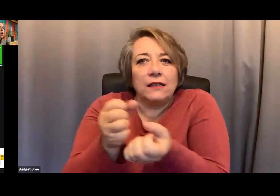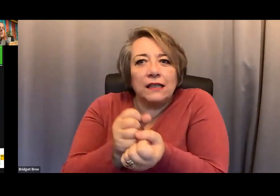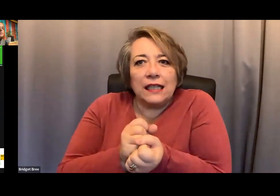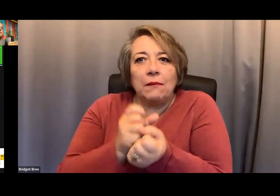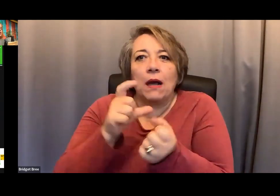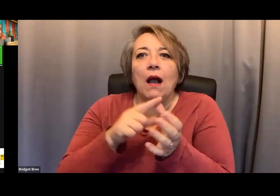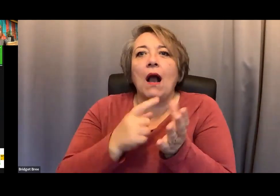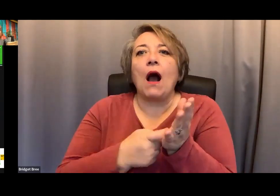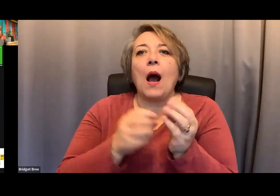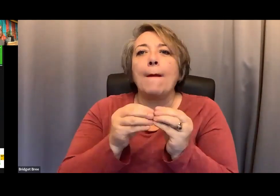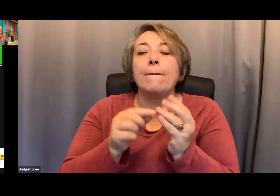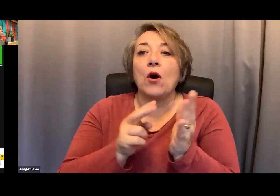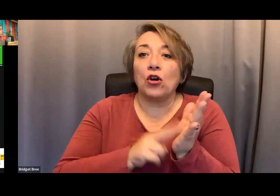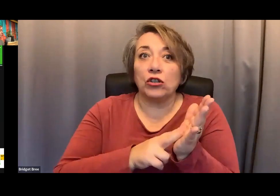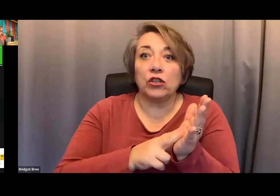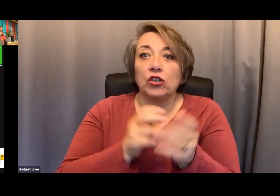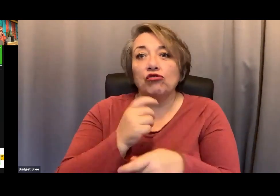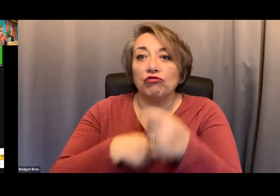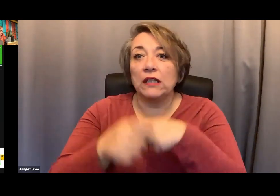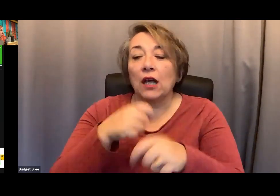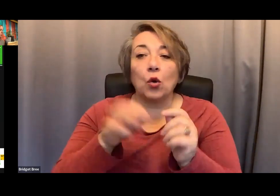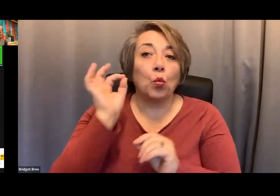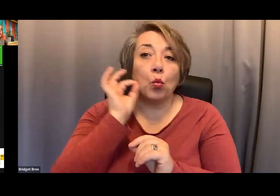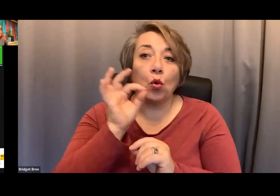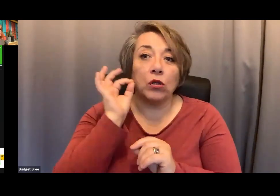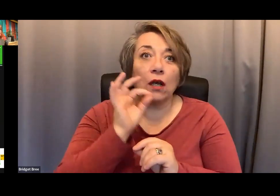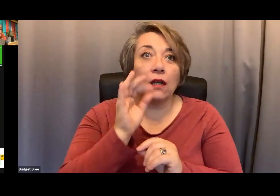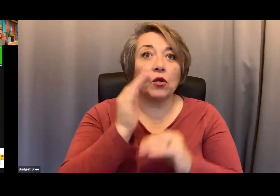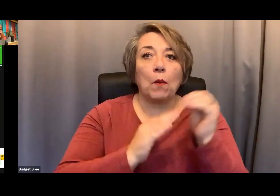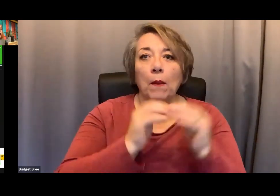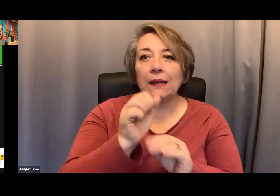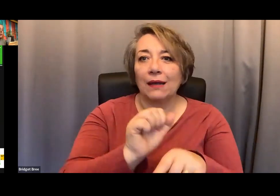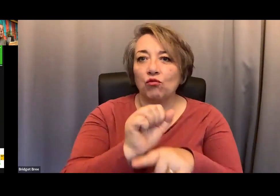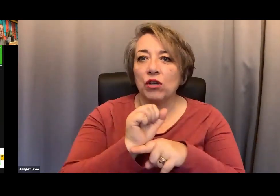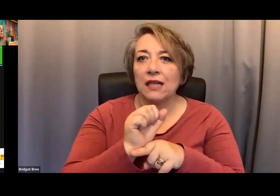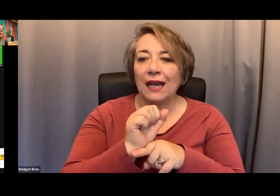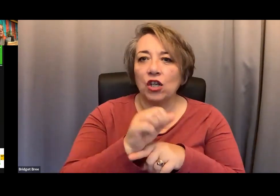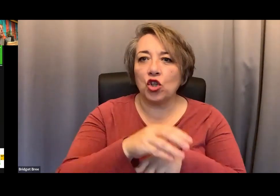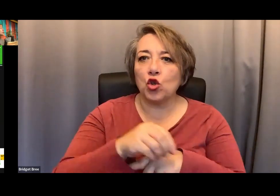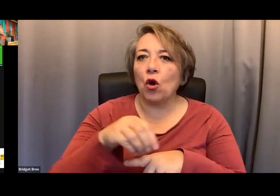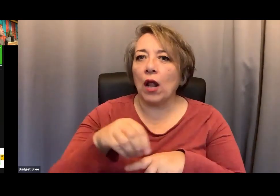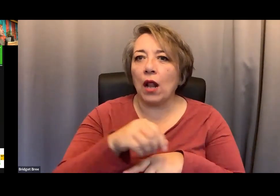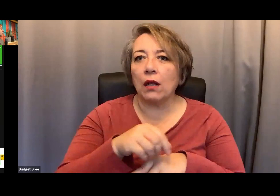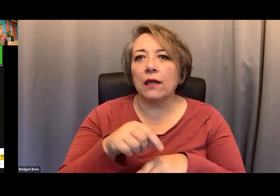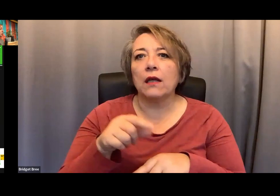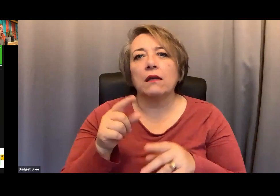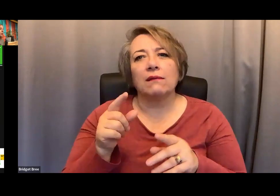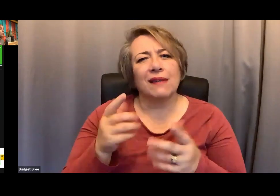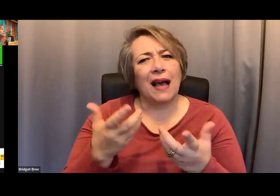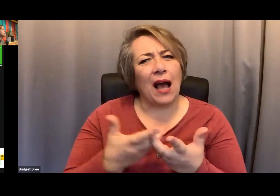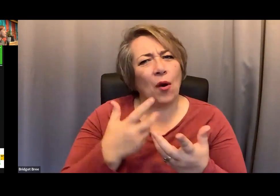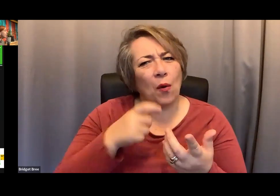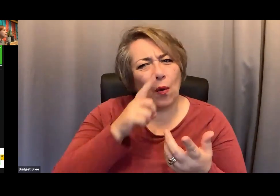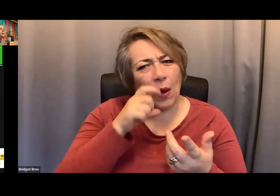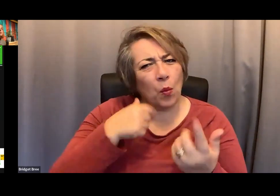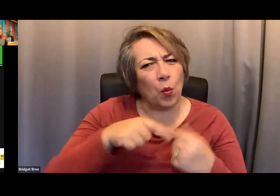water, to harvest energy, regulate temperature, build and protect soil. So we're asking, how can we be as generous as nature? How can